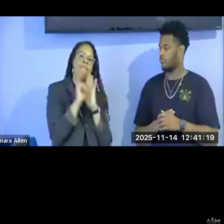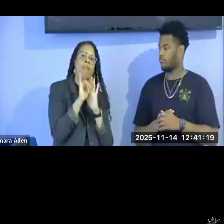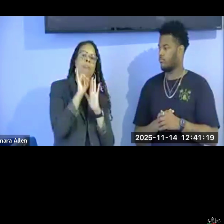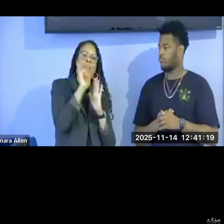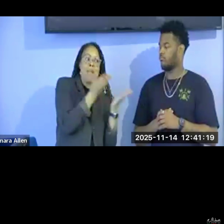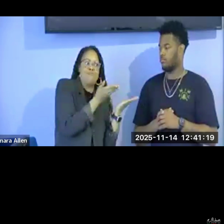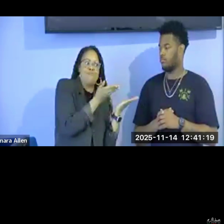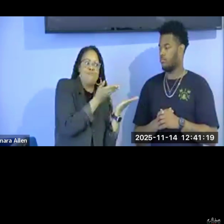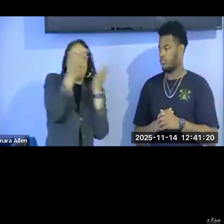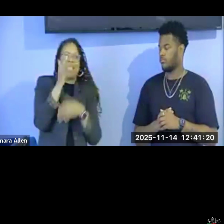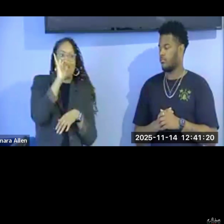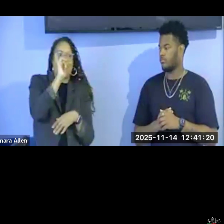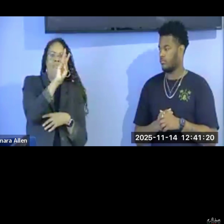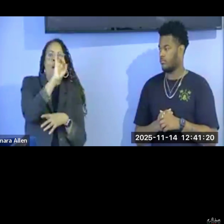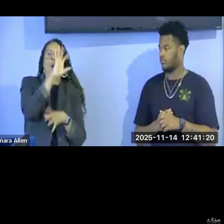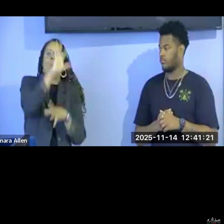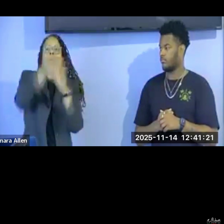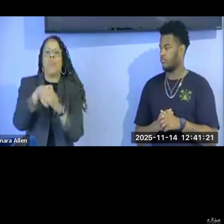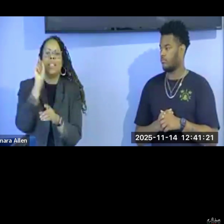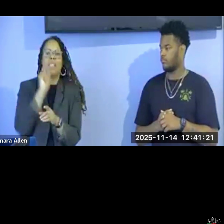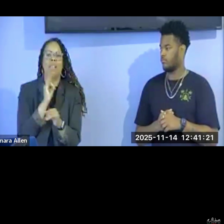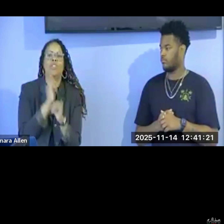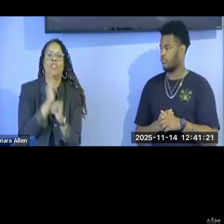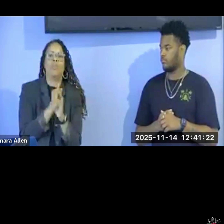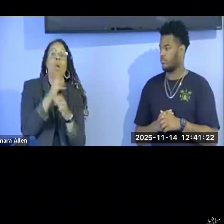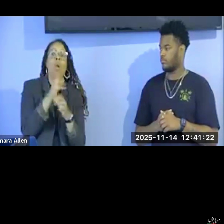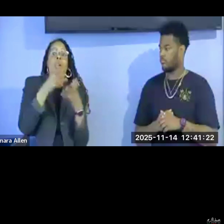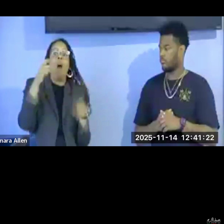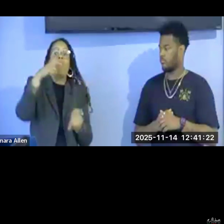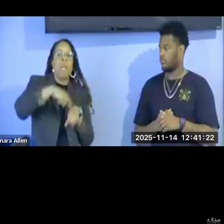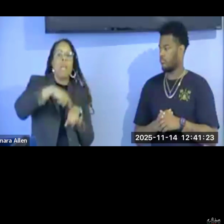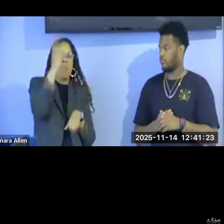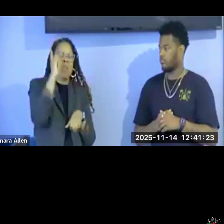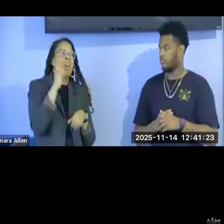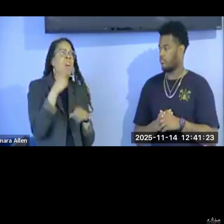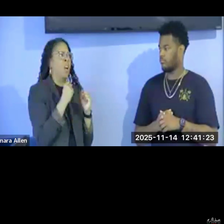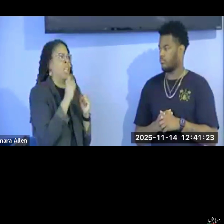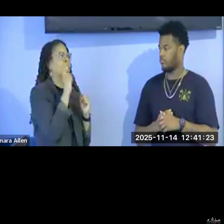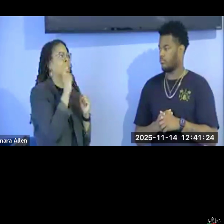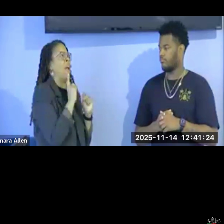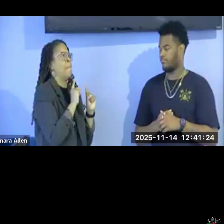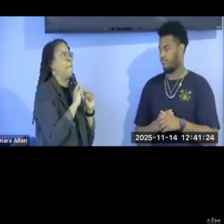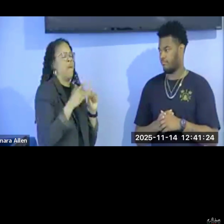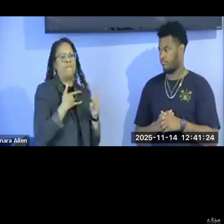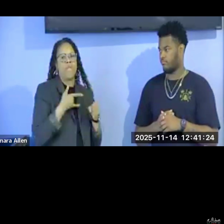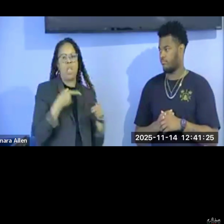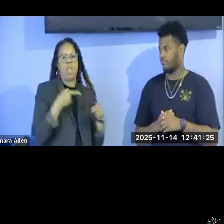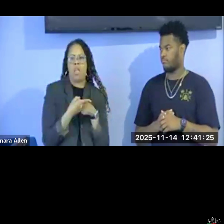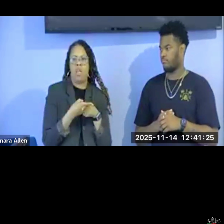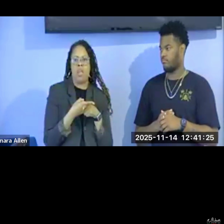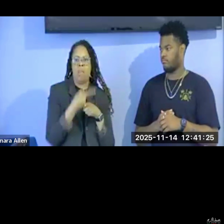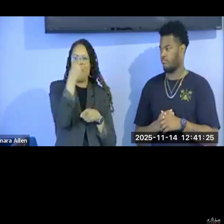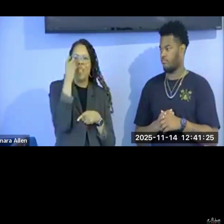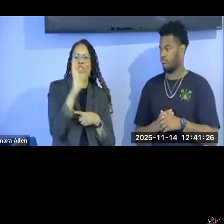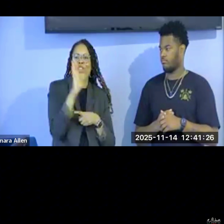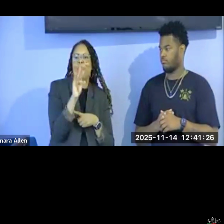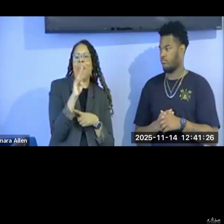And what we know is the deaf identity and the deaf culture is very prominent here at Gallaudet.